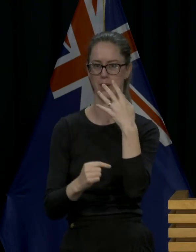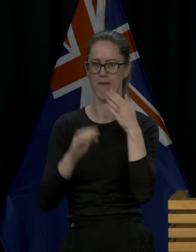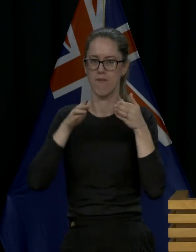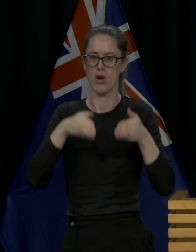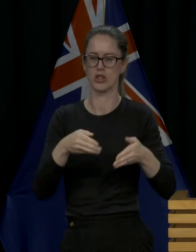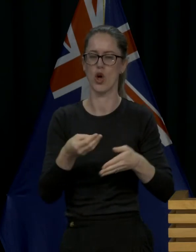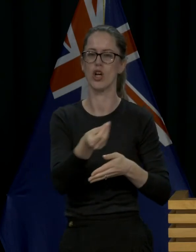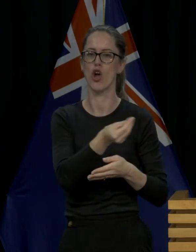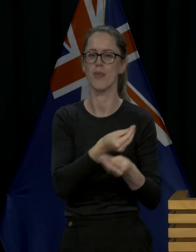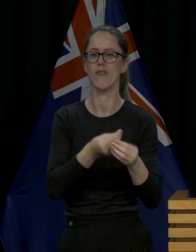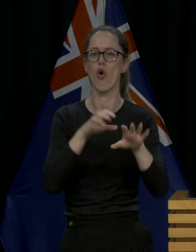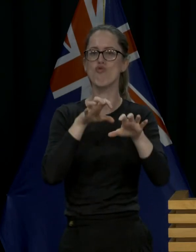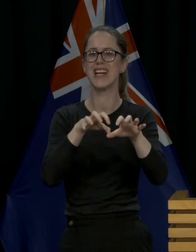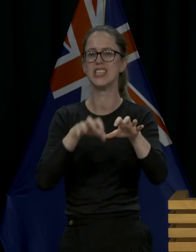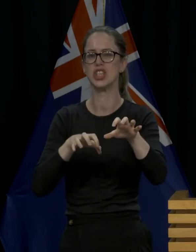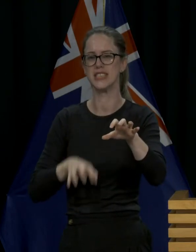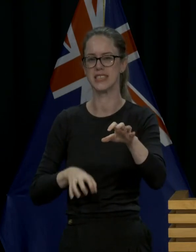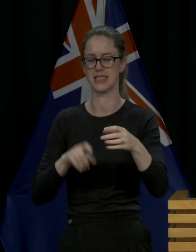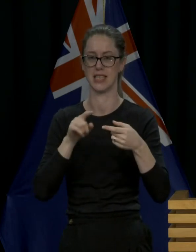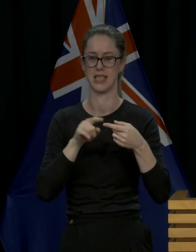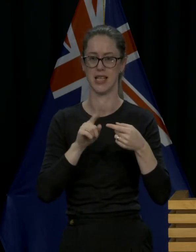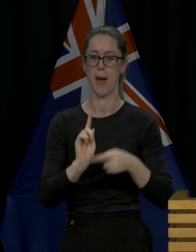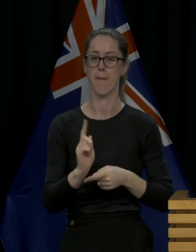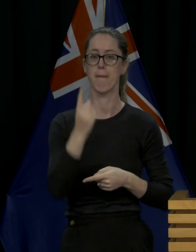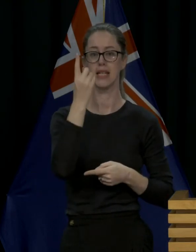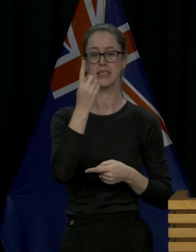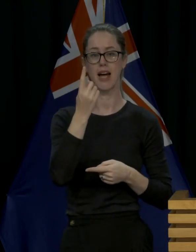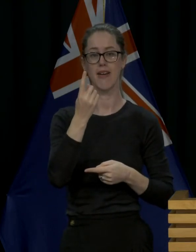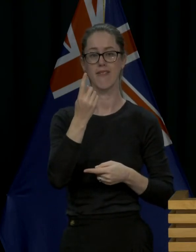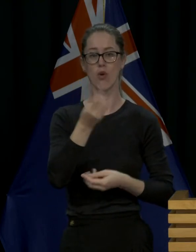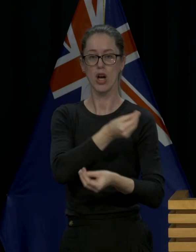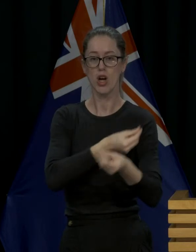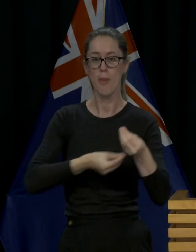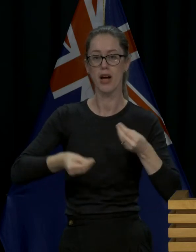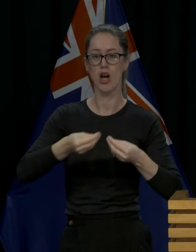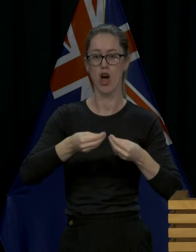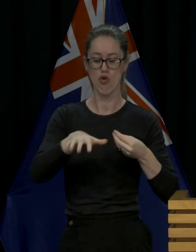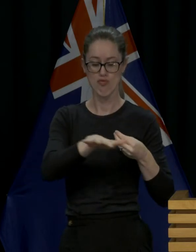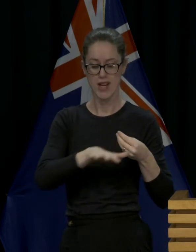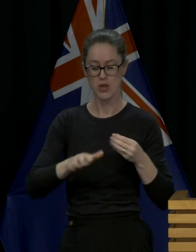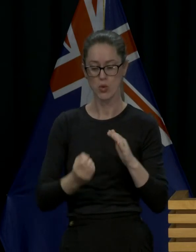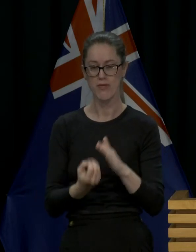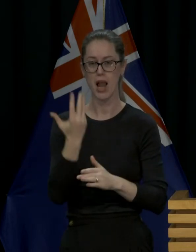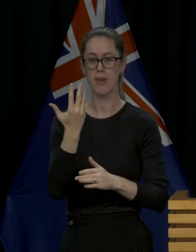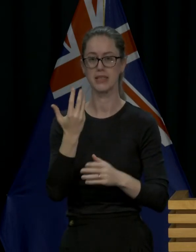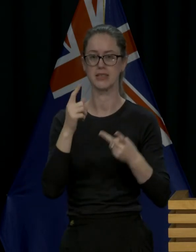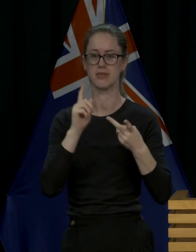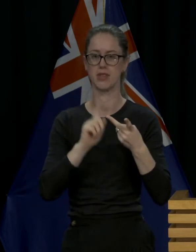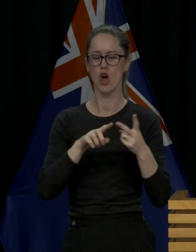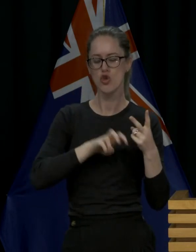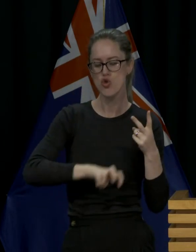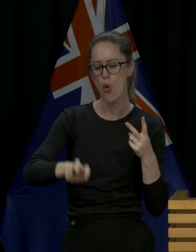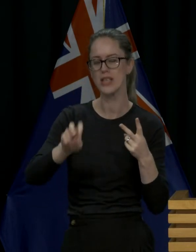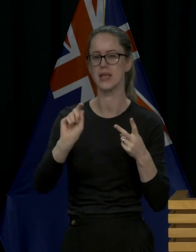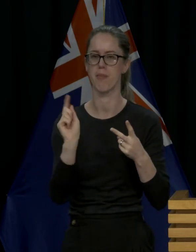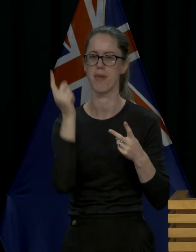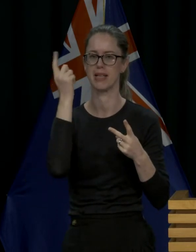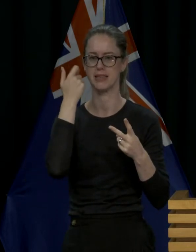in our regions. He will become the Minister for Economic and Regional Development, Tourism